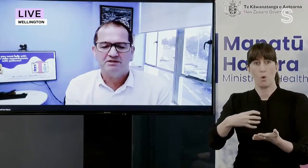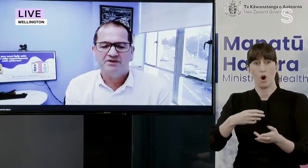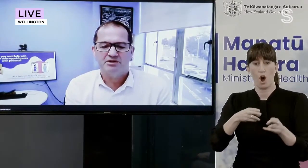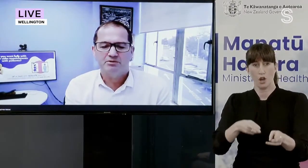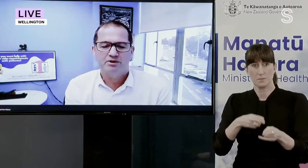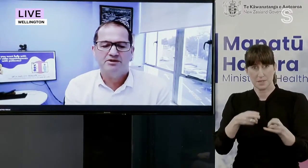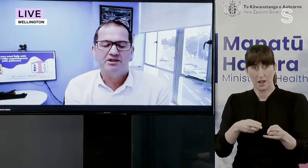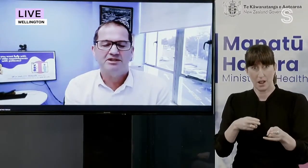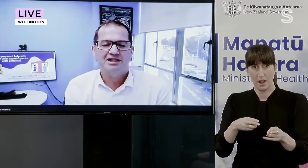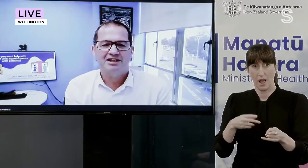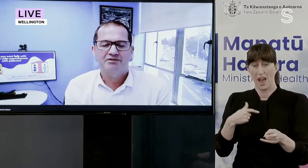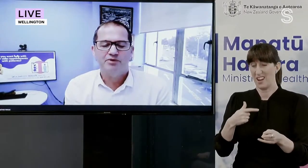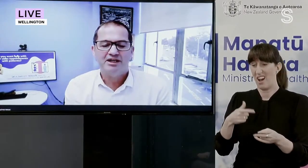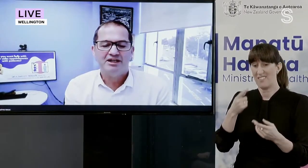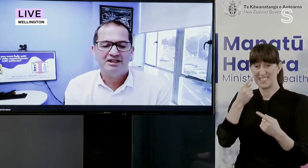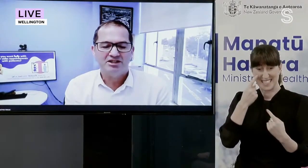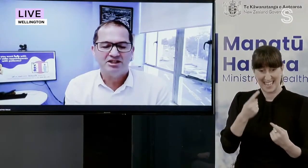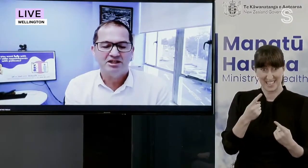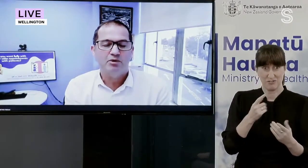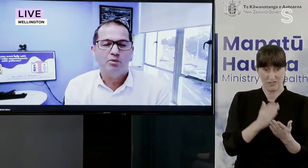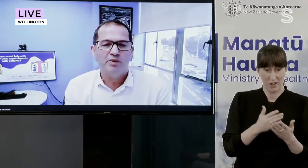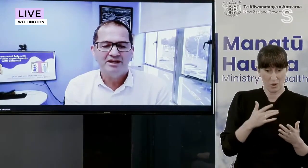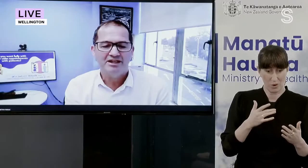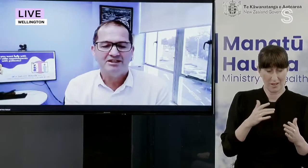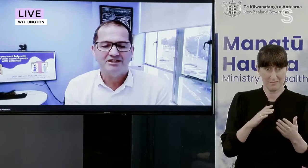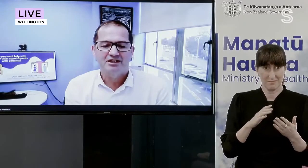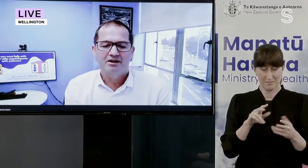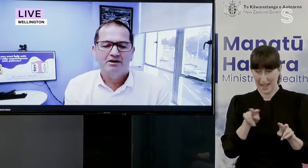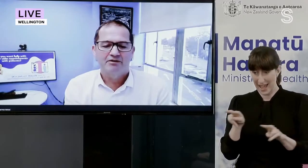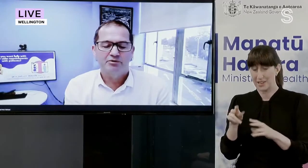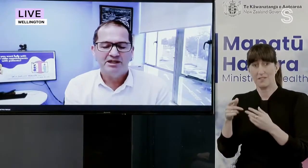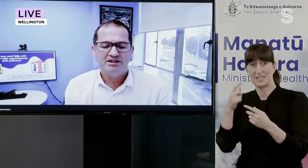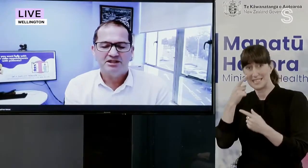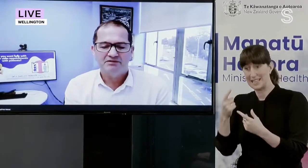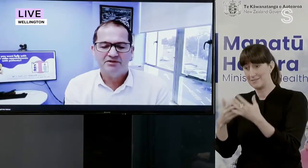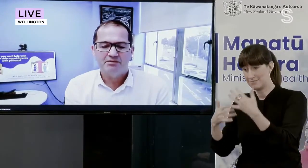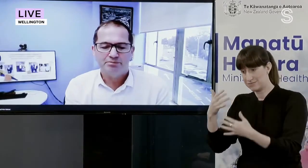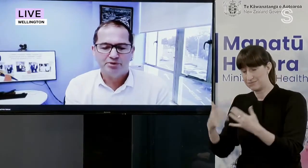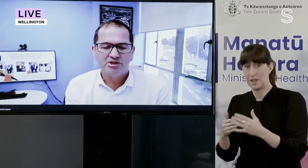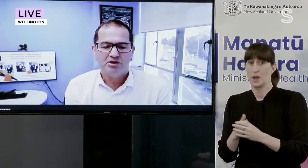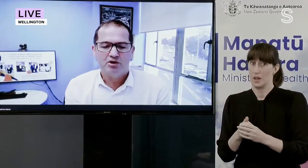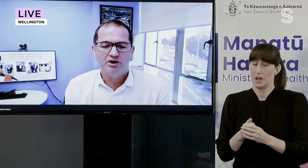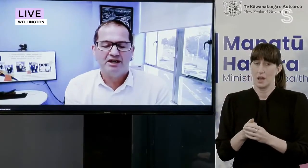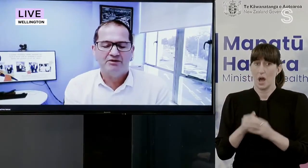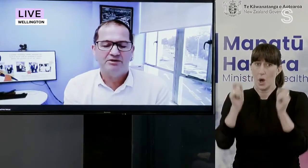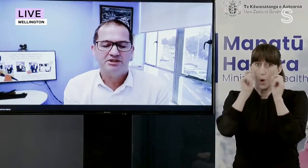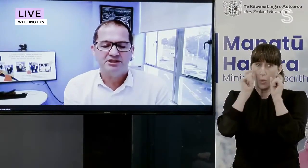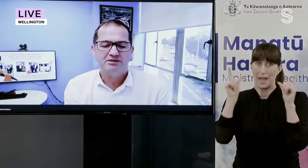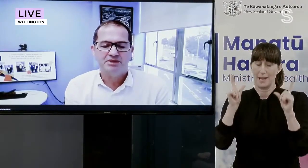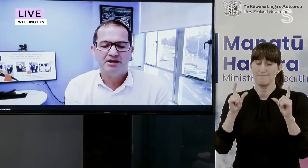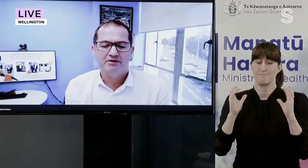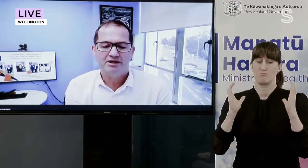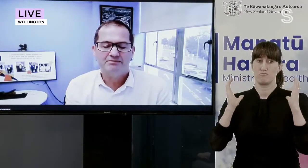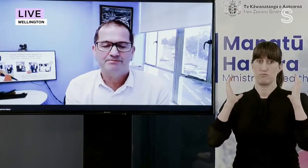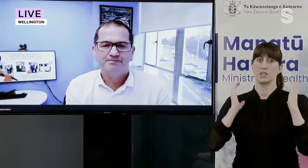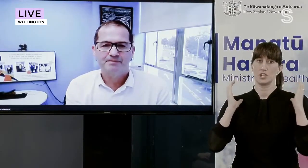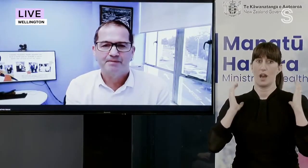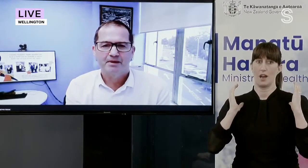to Te Whatu that there's clear recognition and awareness of the really significant pressure on our health system